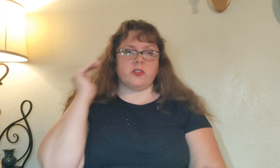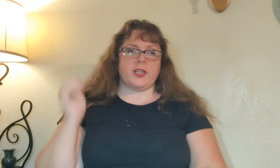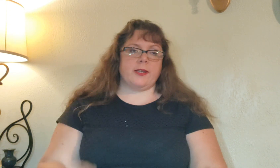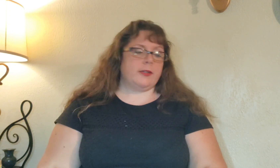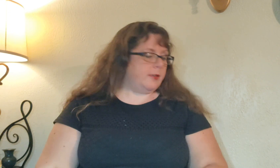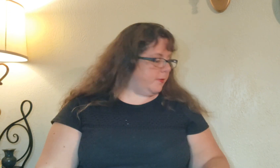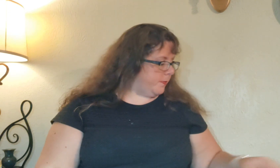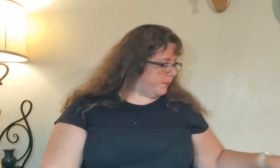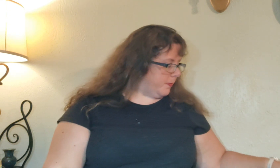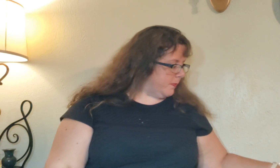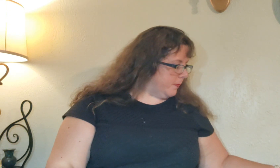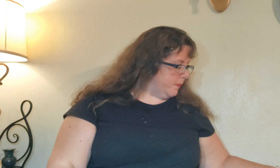cheek.